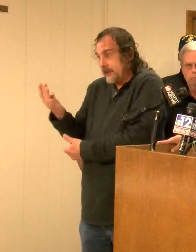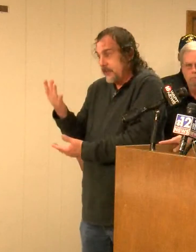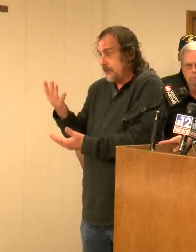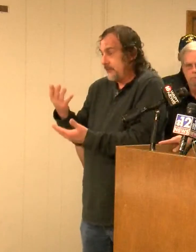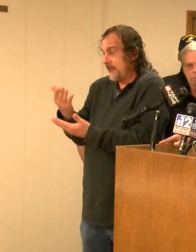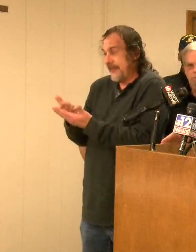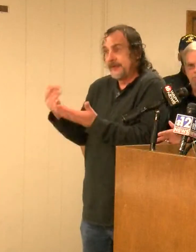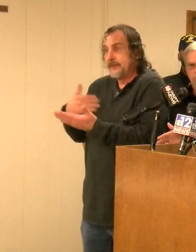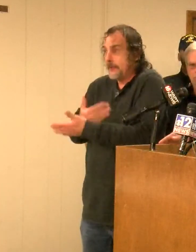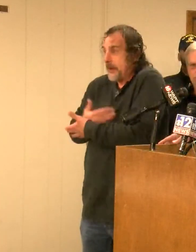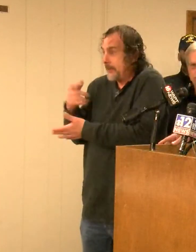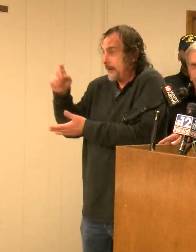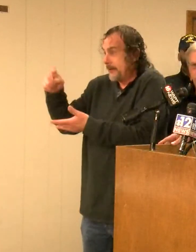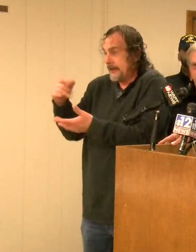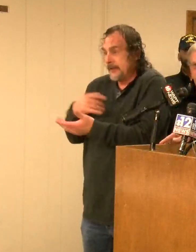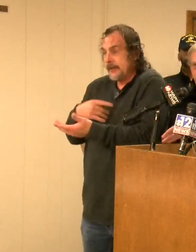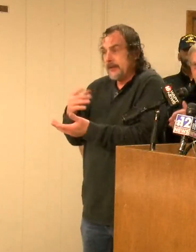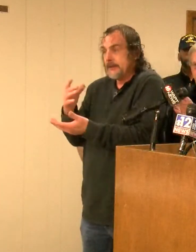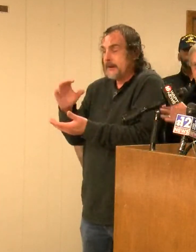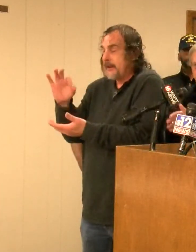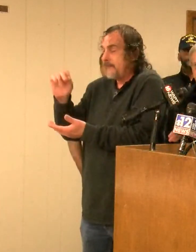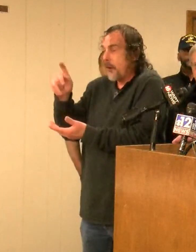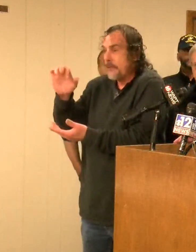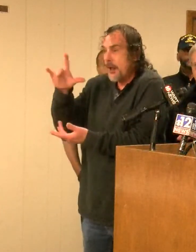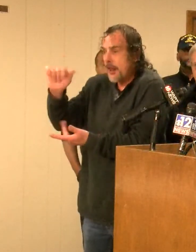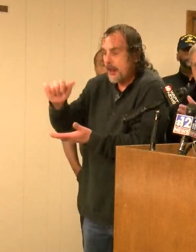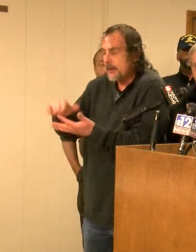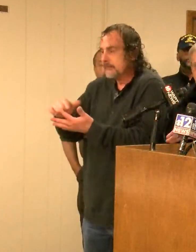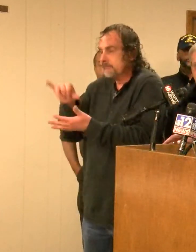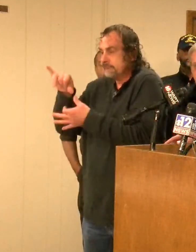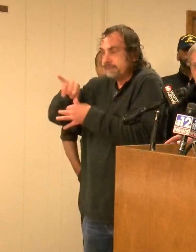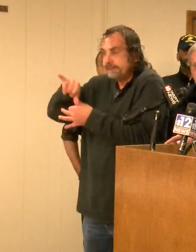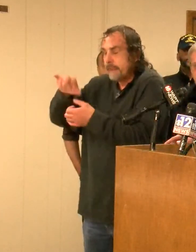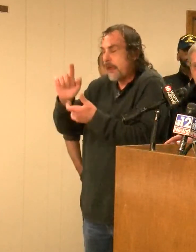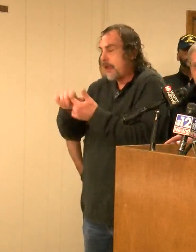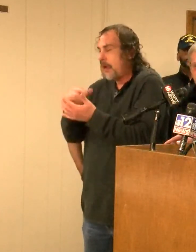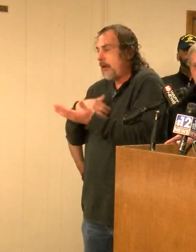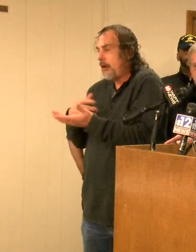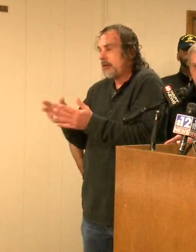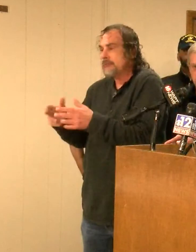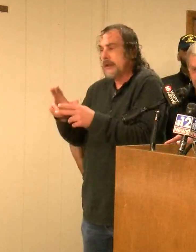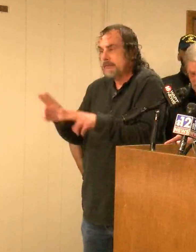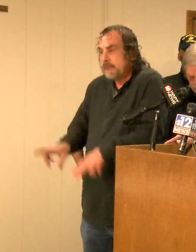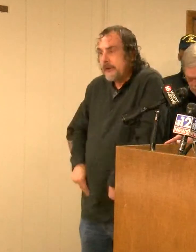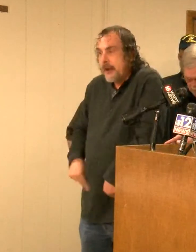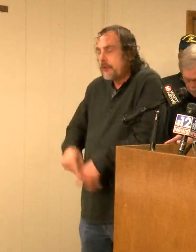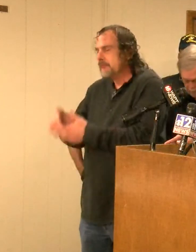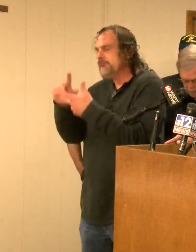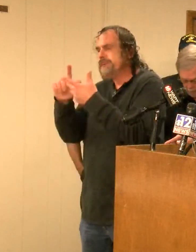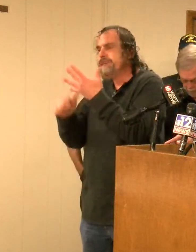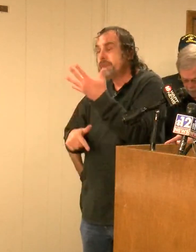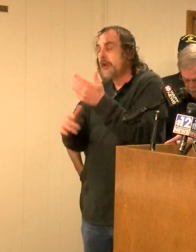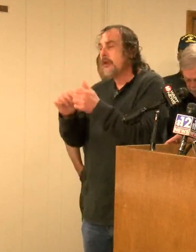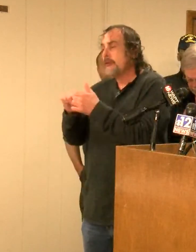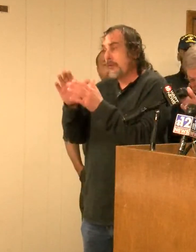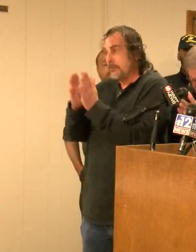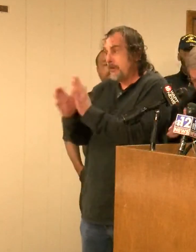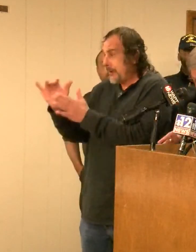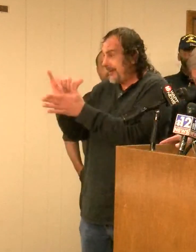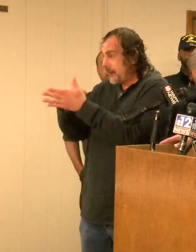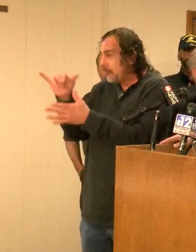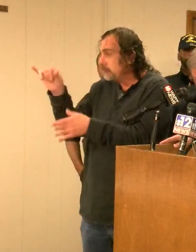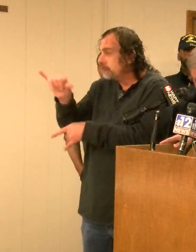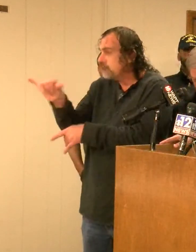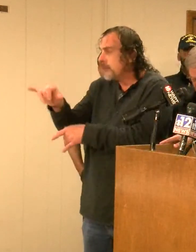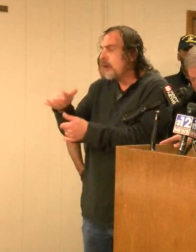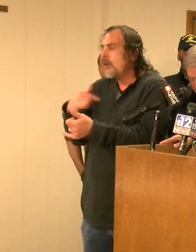babies need, whether it be formula or diapers, so be prepared for that as well. I'd like to also state that we